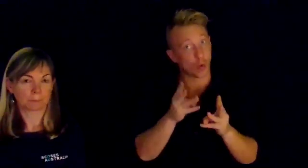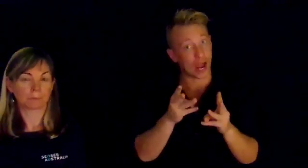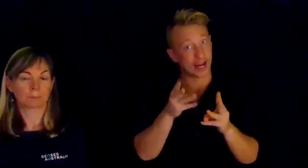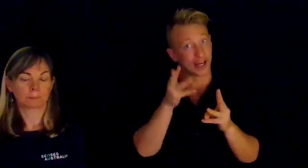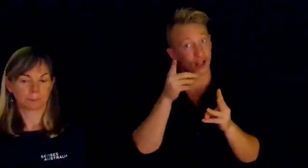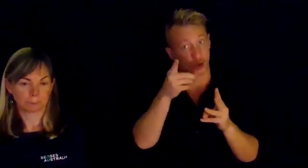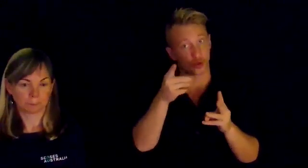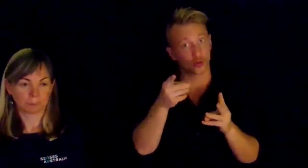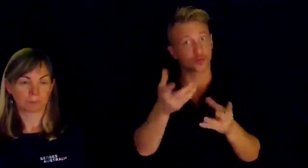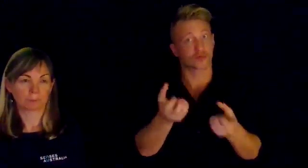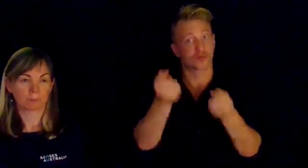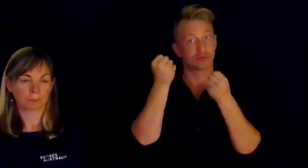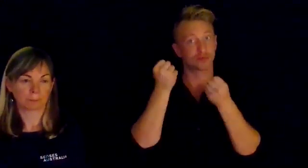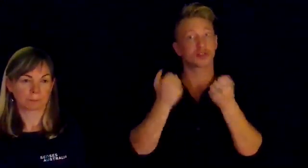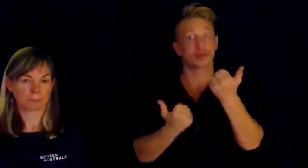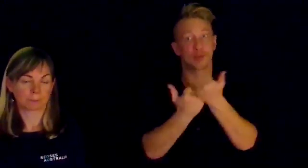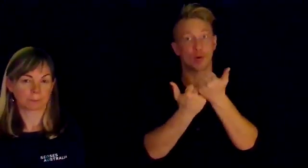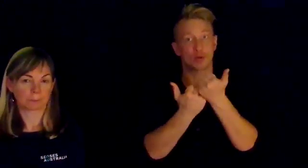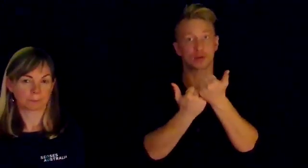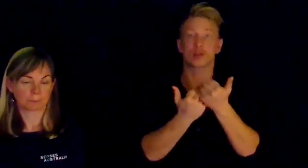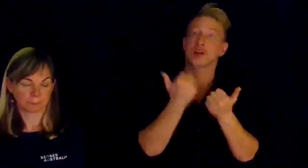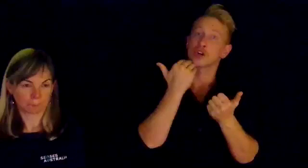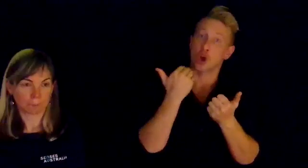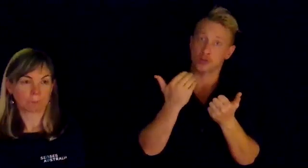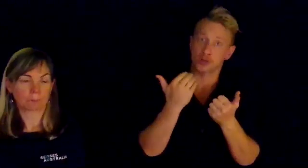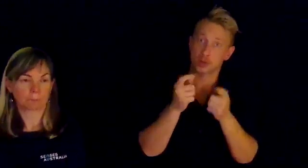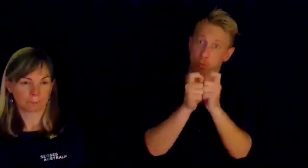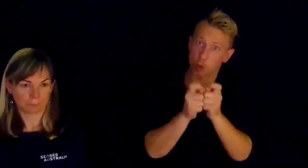support? Is it cost effective?